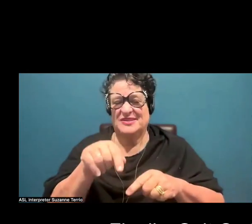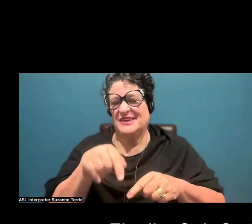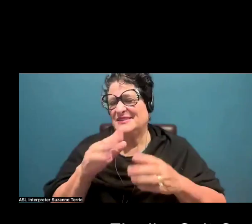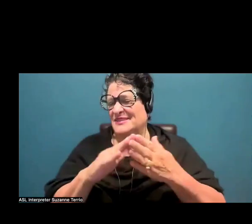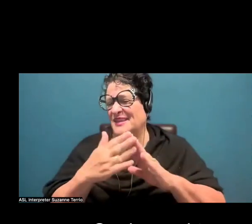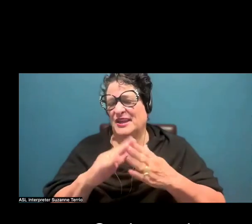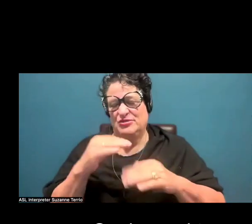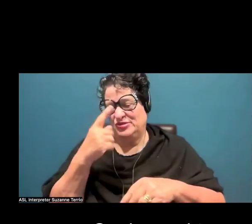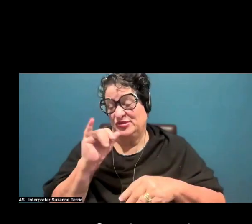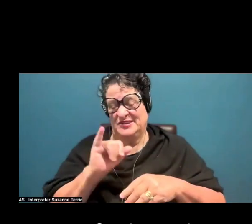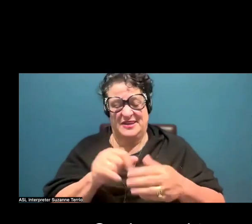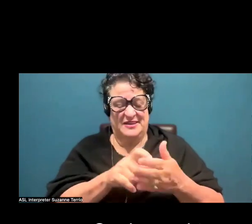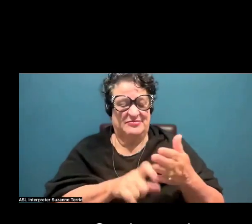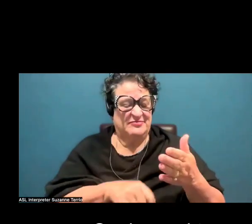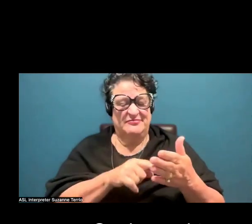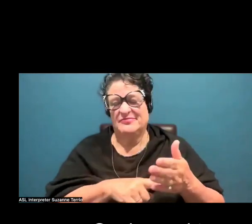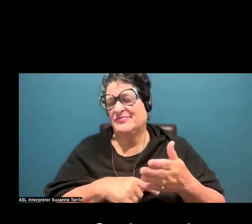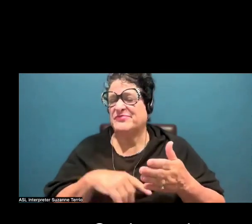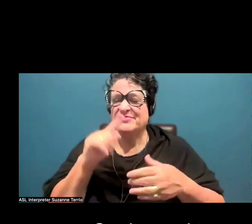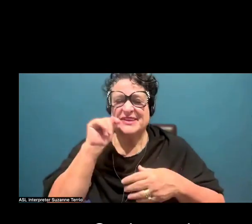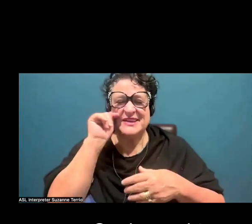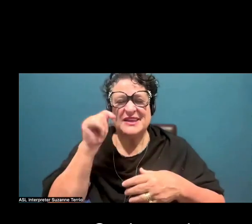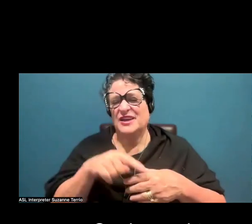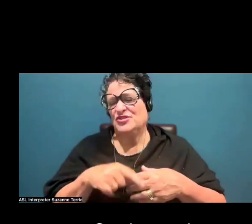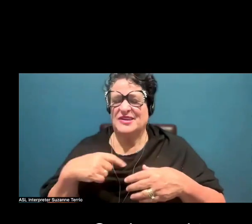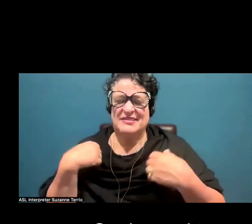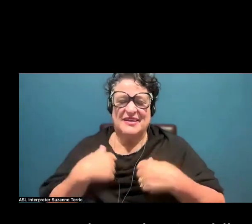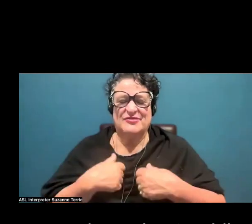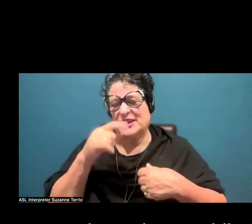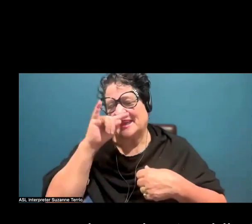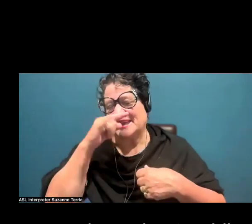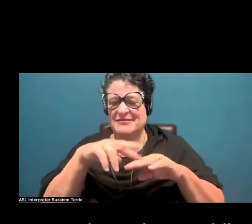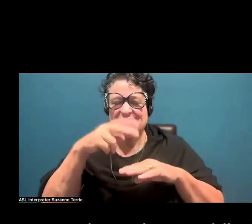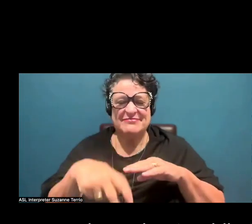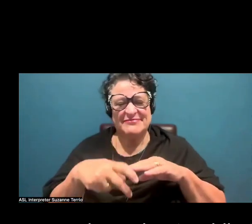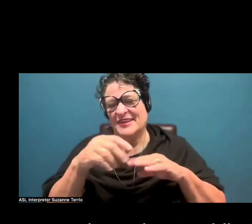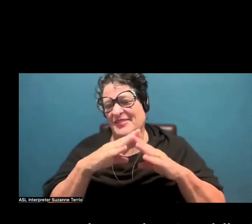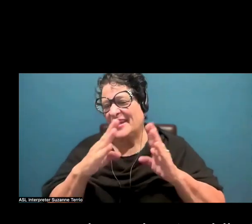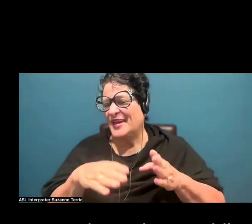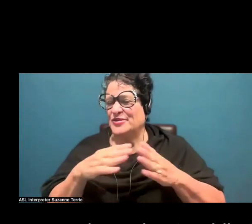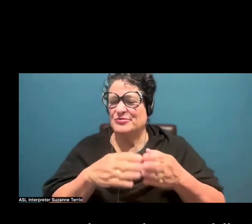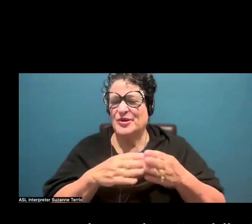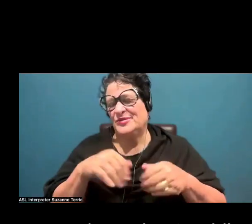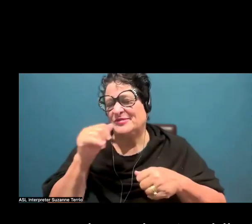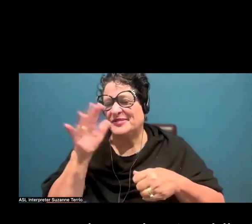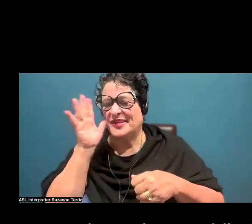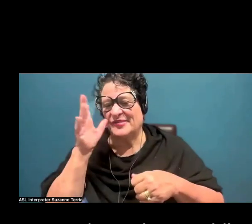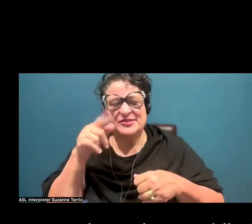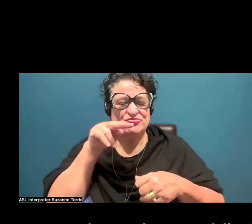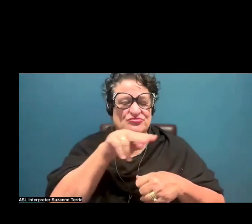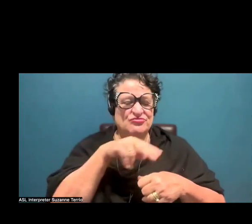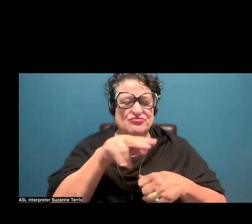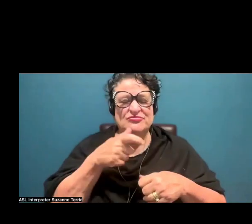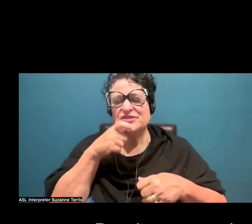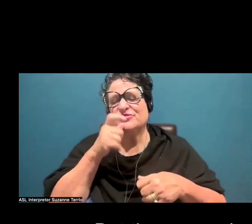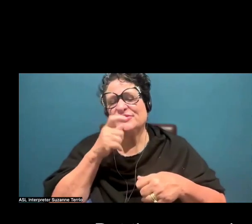those brochures. Sunburned teenagers in life jackets, little kids diving off the backs of houseboats while their parents watch from the upper decks, drinks in